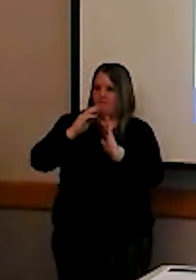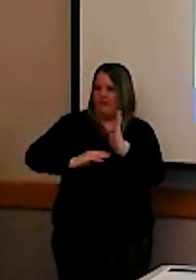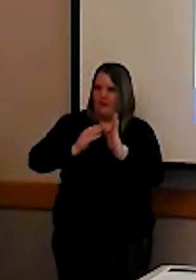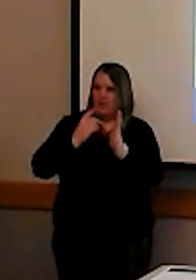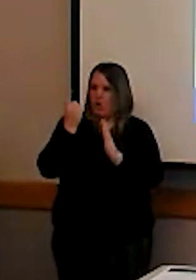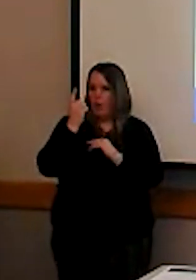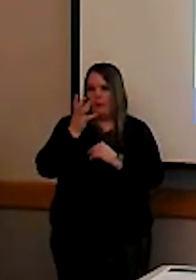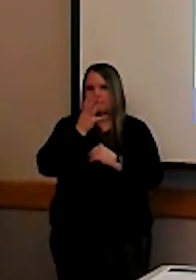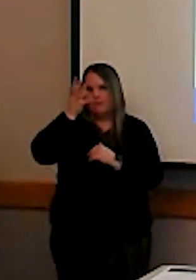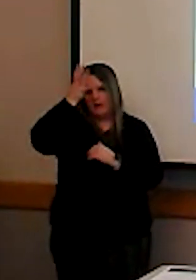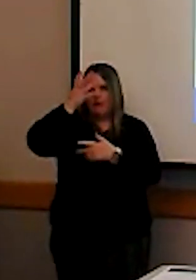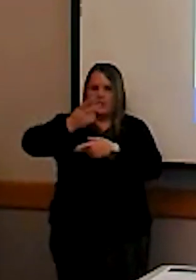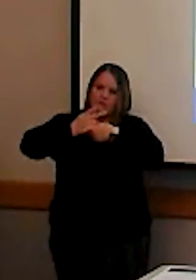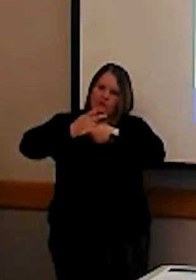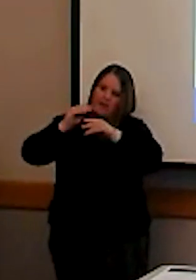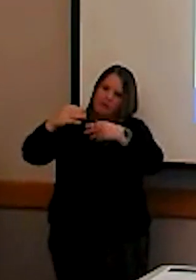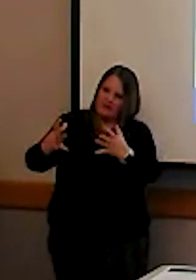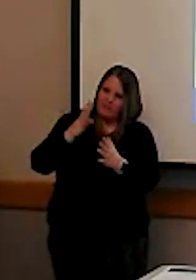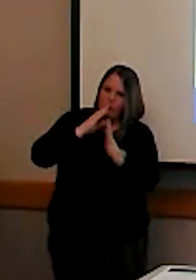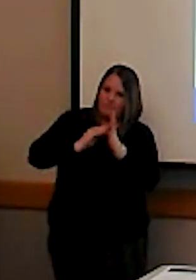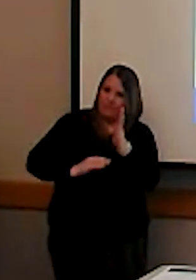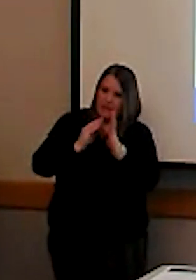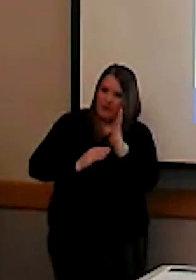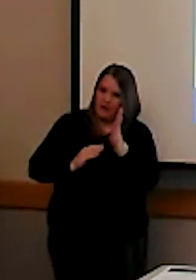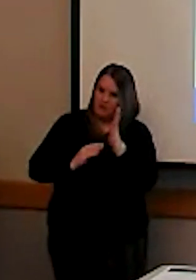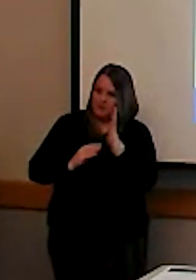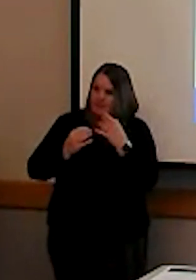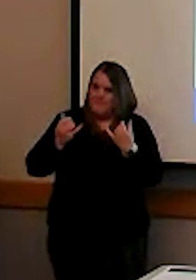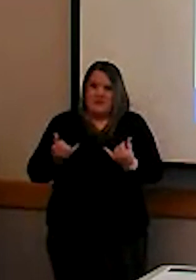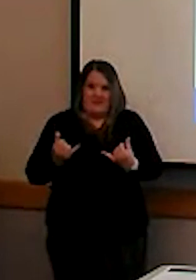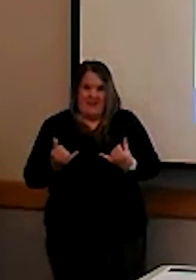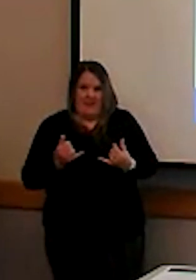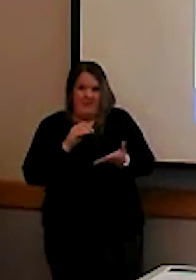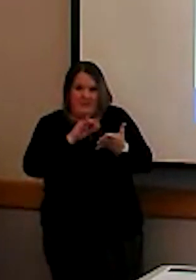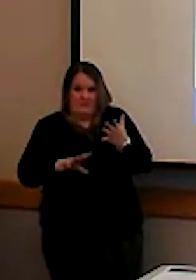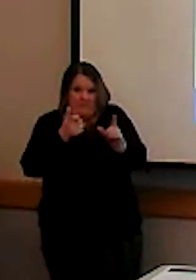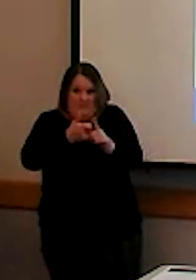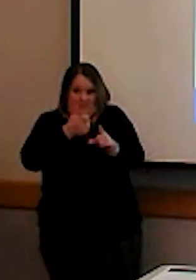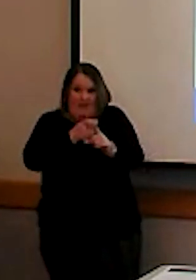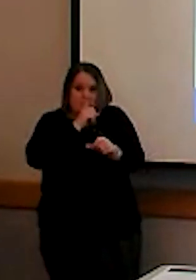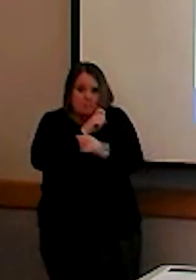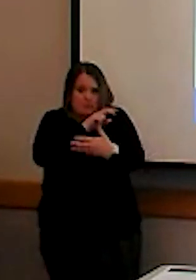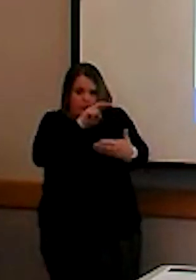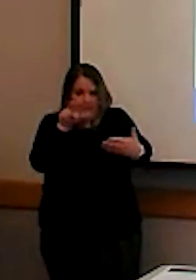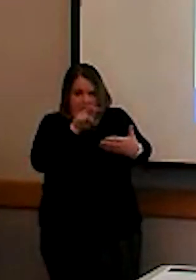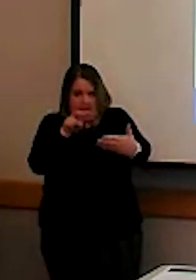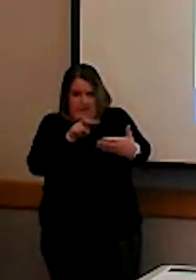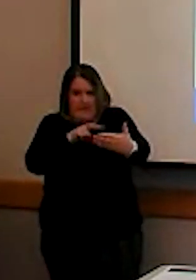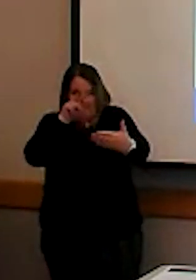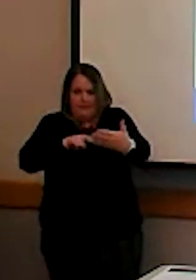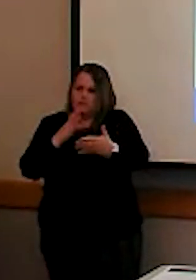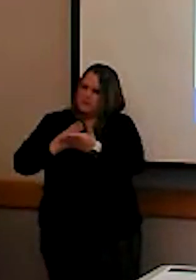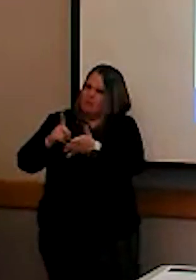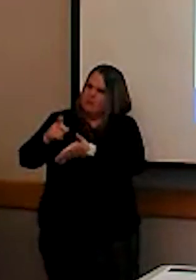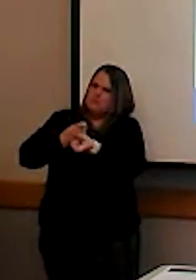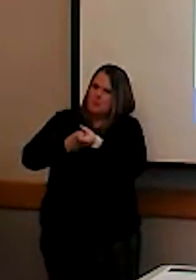It was always the parent, the caregiver that would fill it out. But now they are actually reading. Some of them